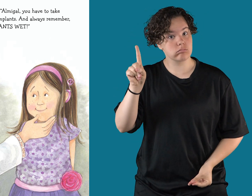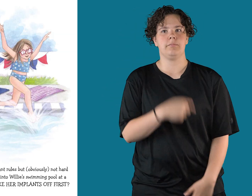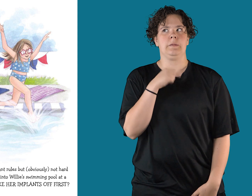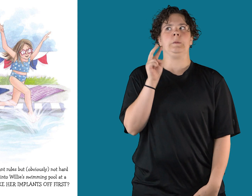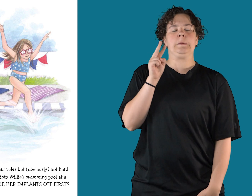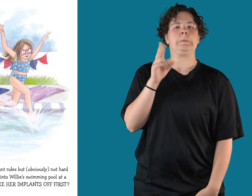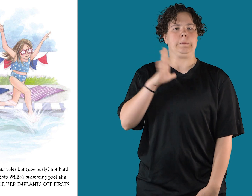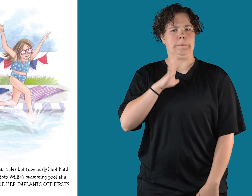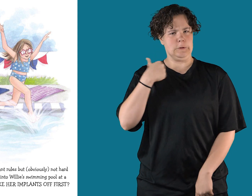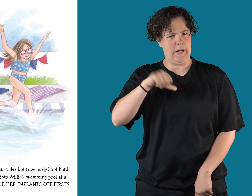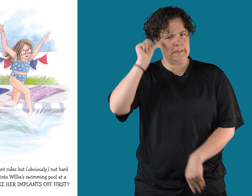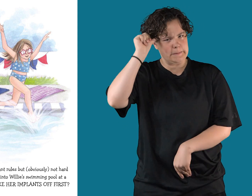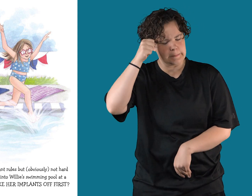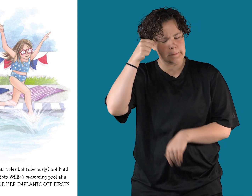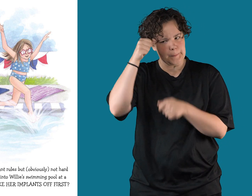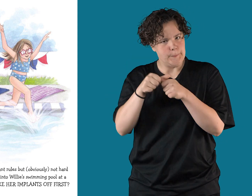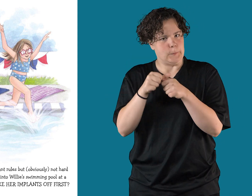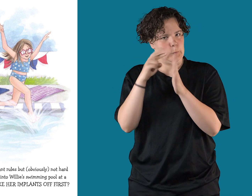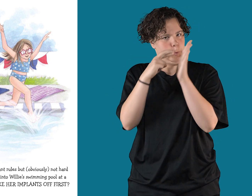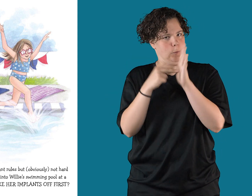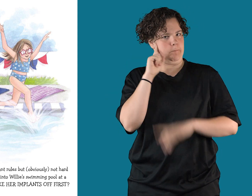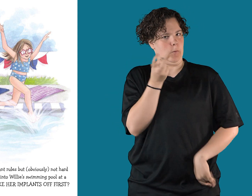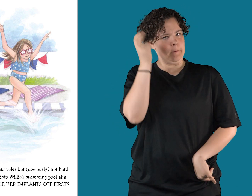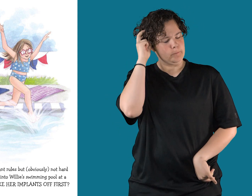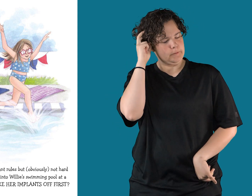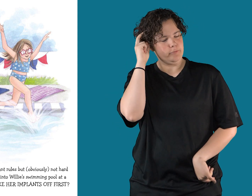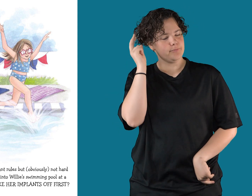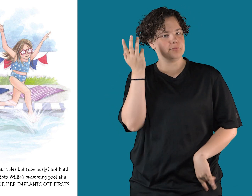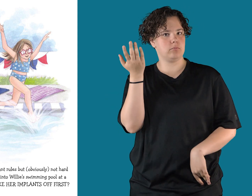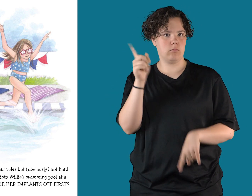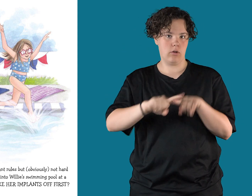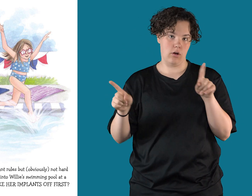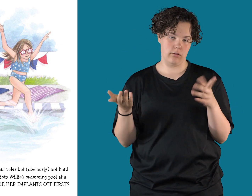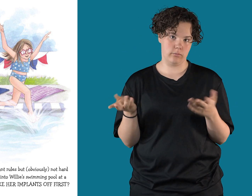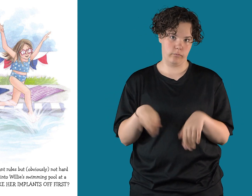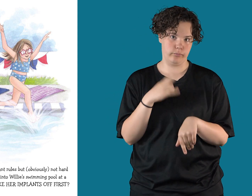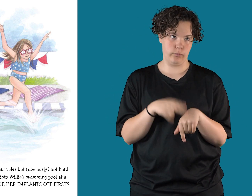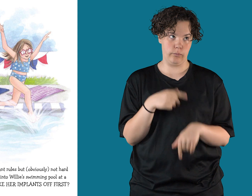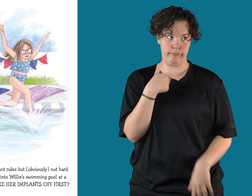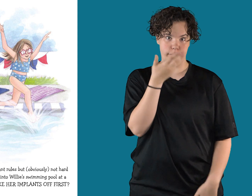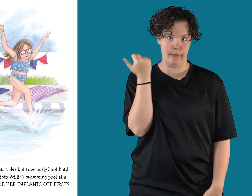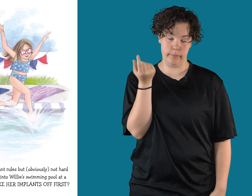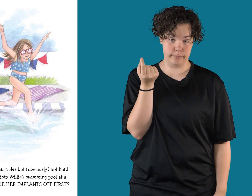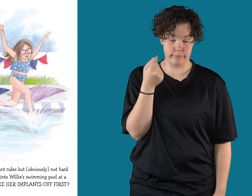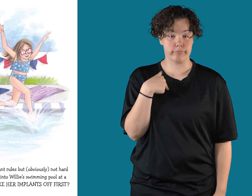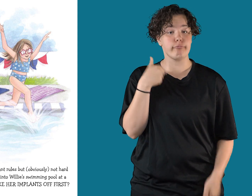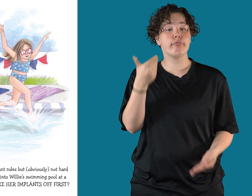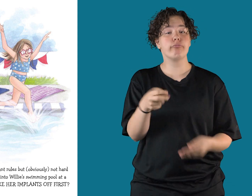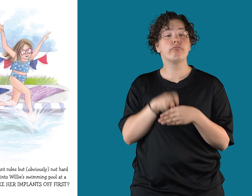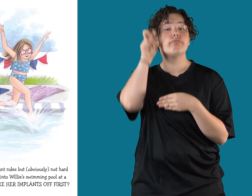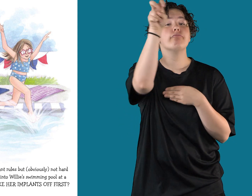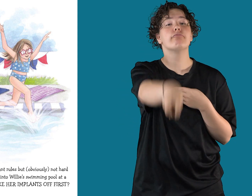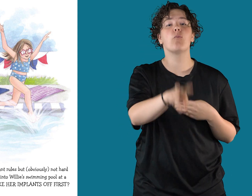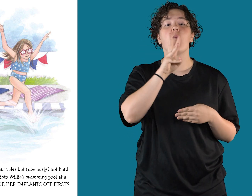wet. I tried hard to remember the implant rules, but obviously not hard enough. Because